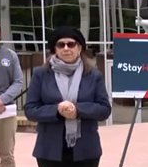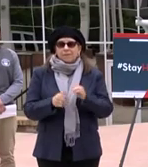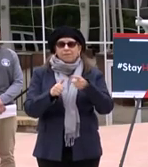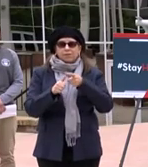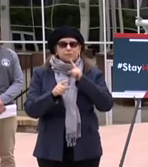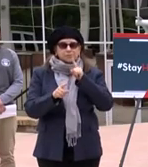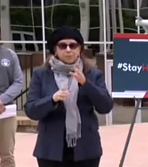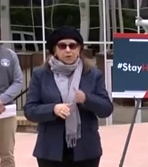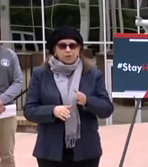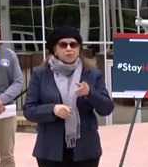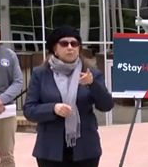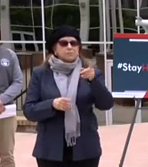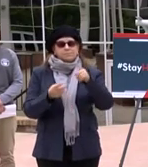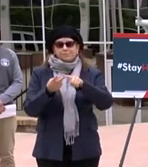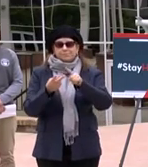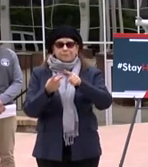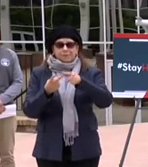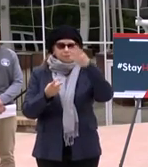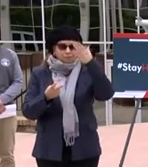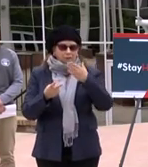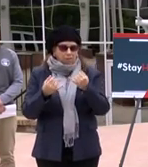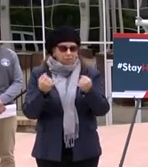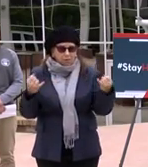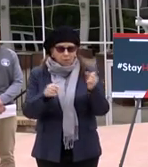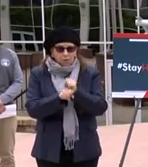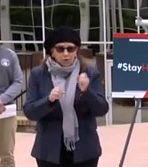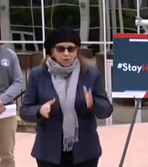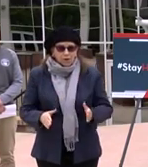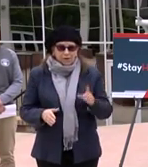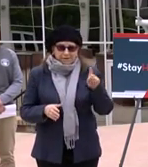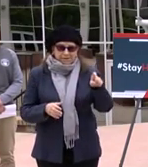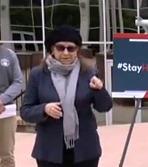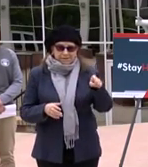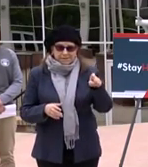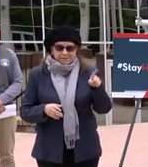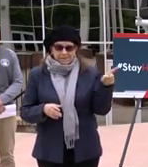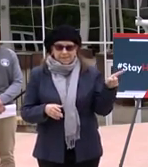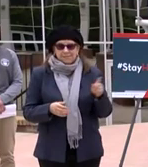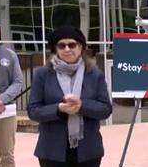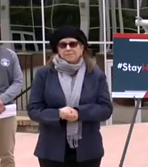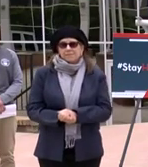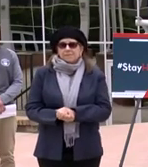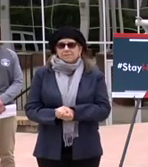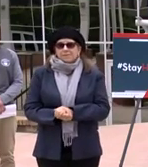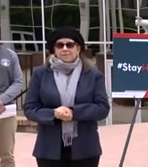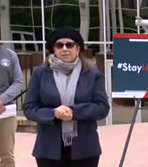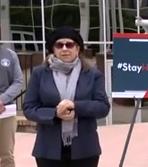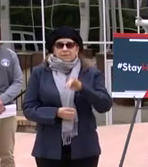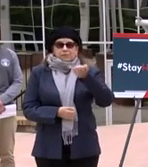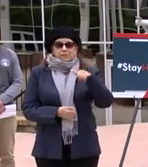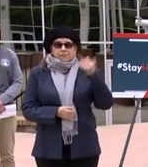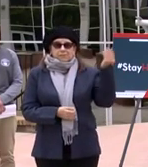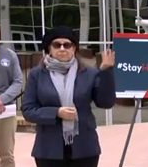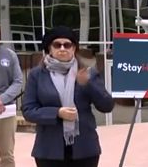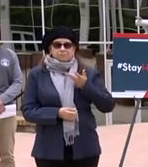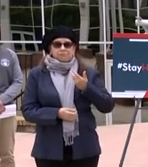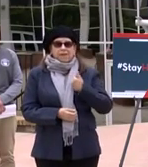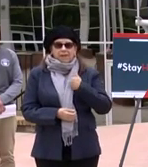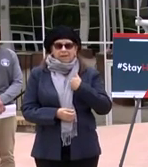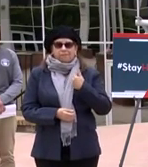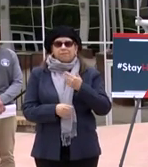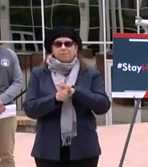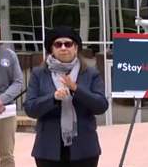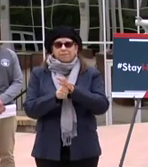as Jay mentioned, creating a stockpile that we can support our medical providers. And we're